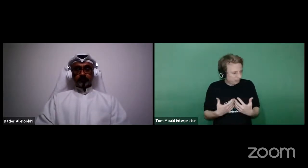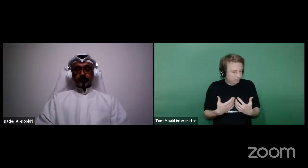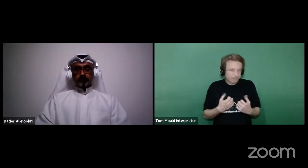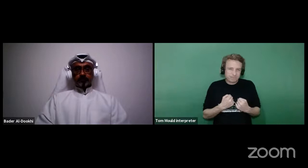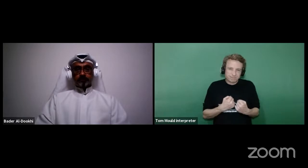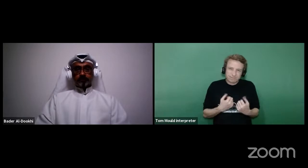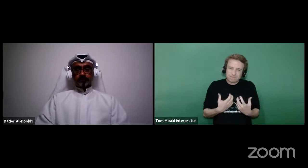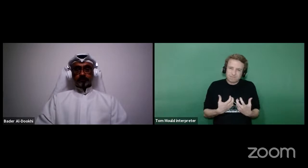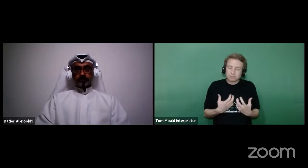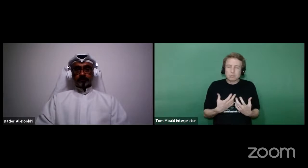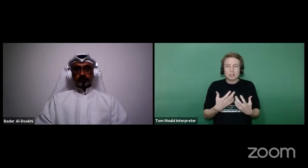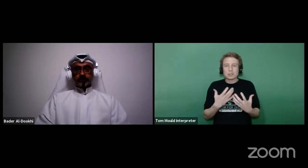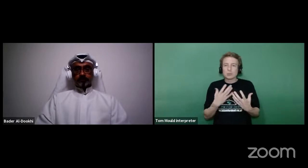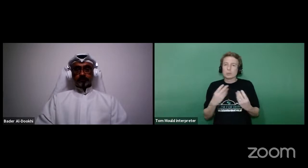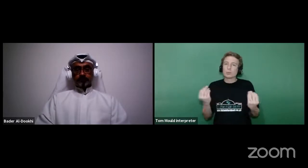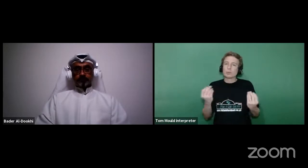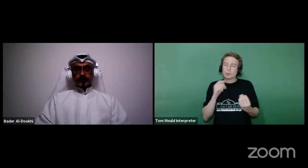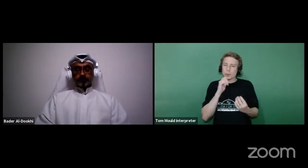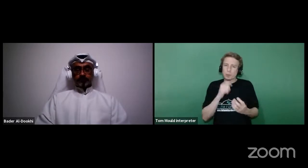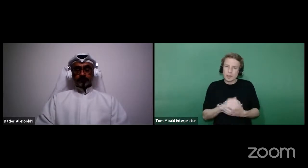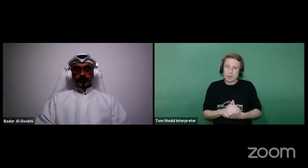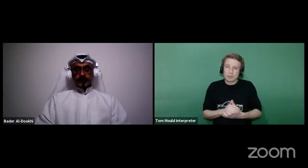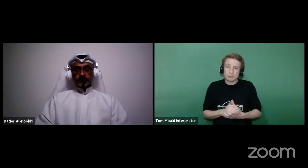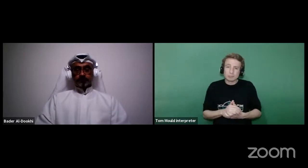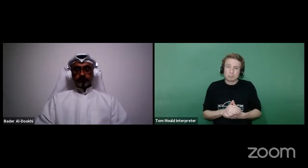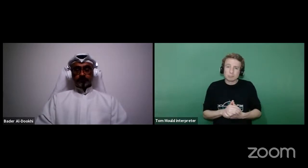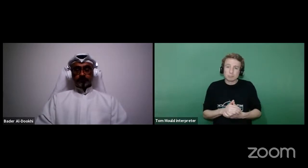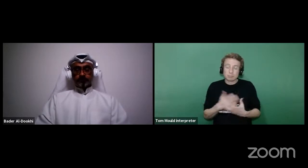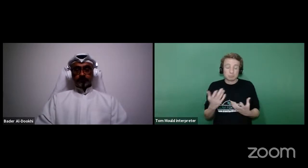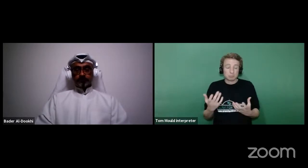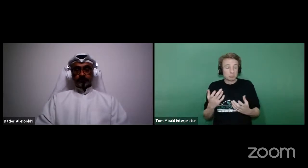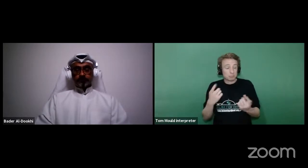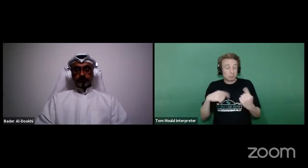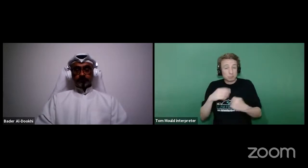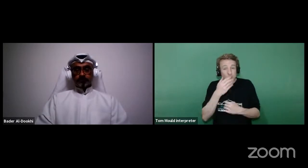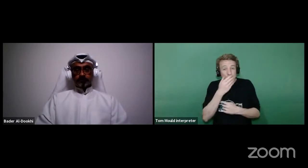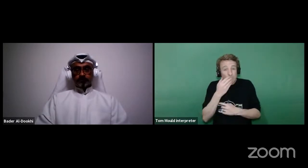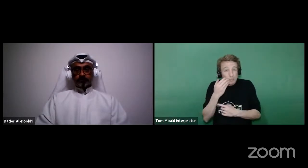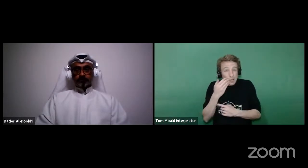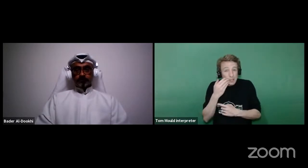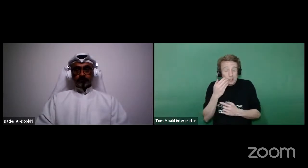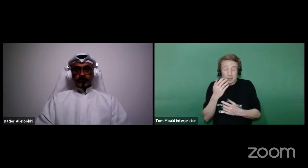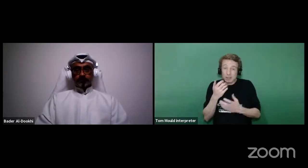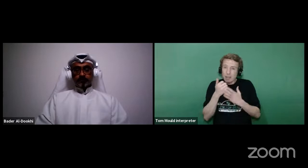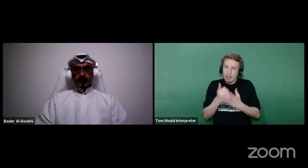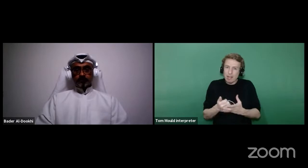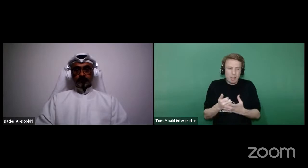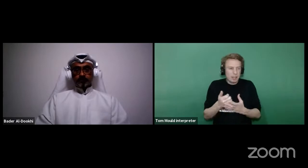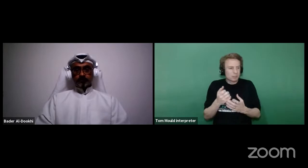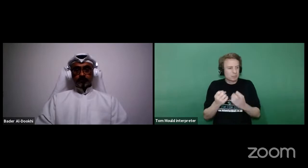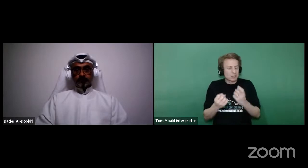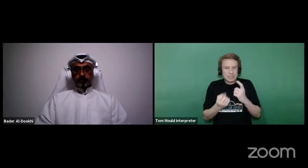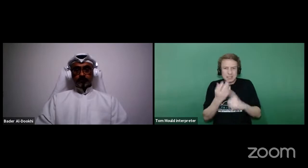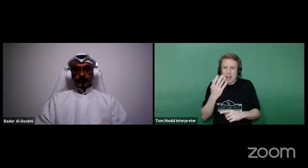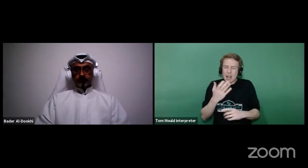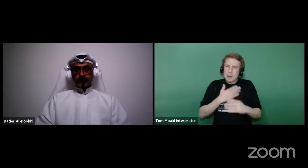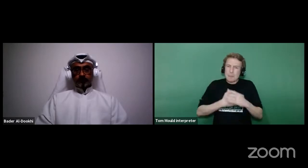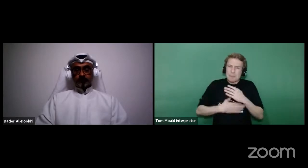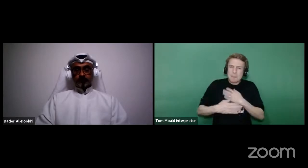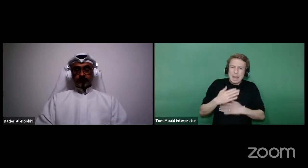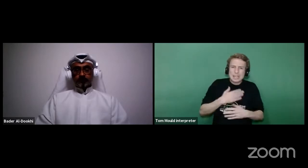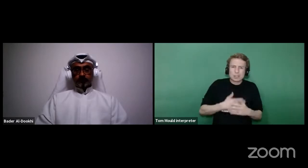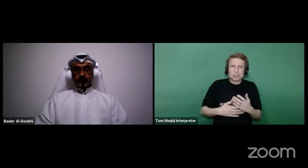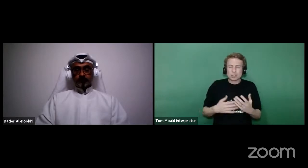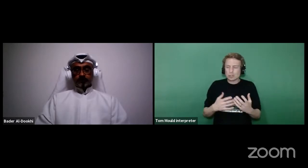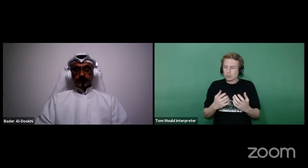fasting, the individual learns and develops practically patience, forbearance, obedience